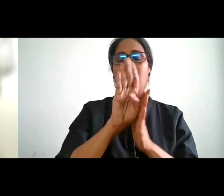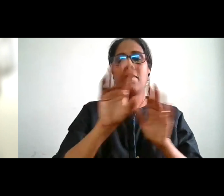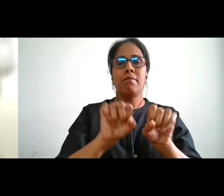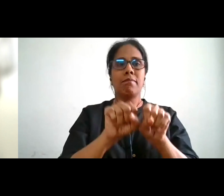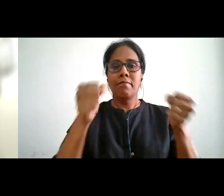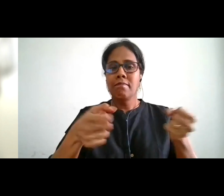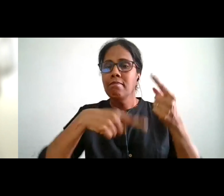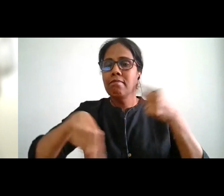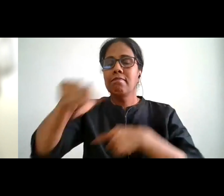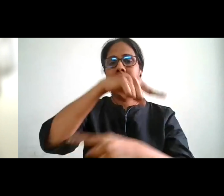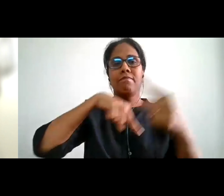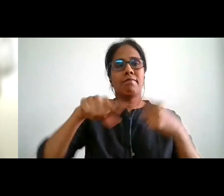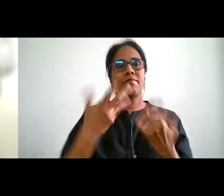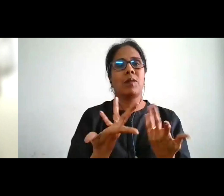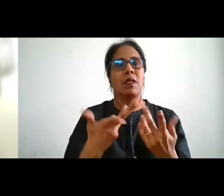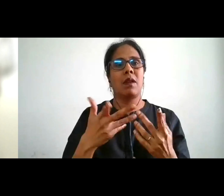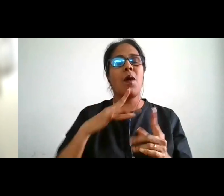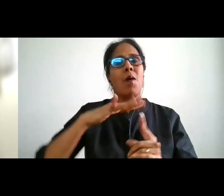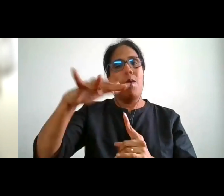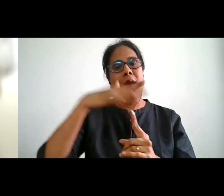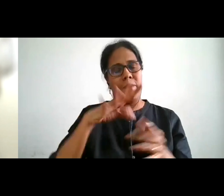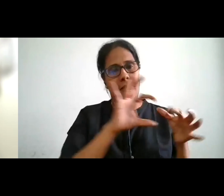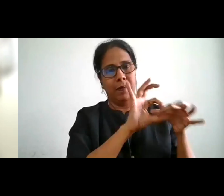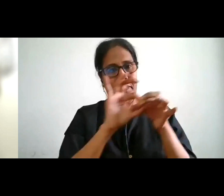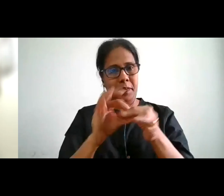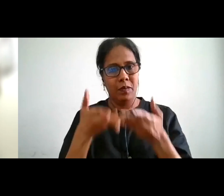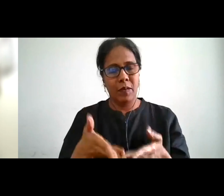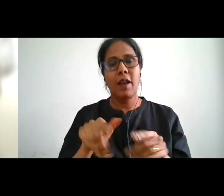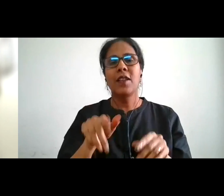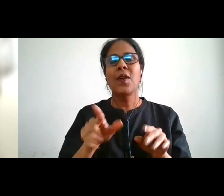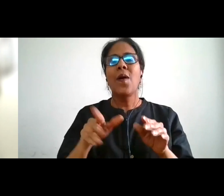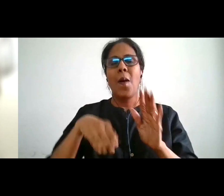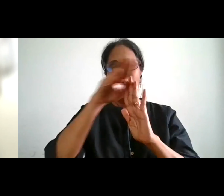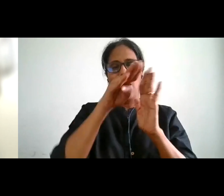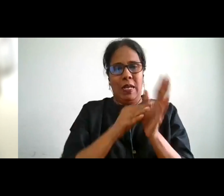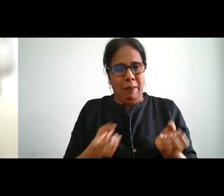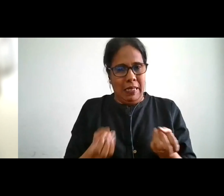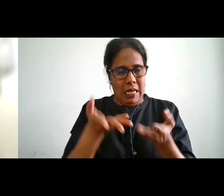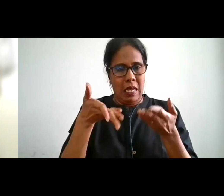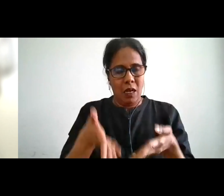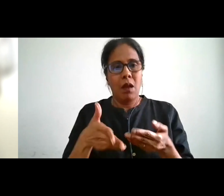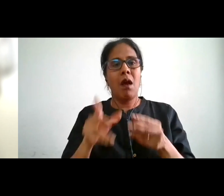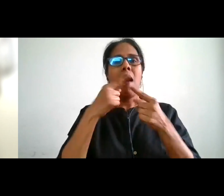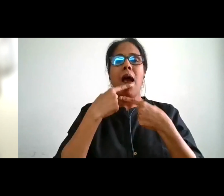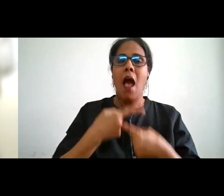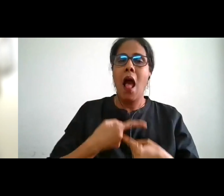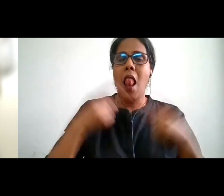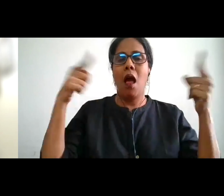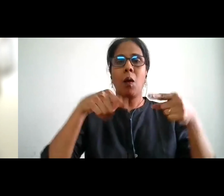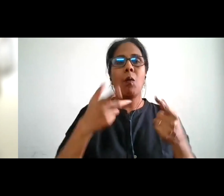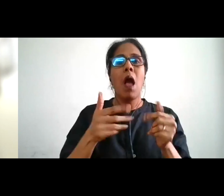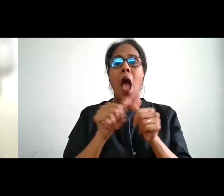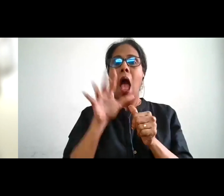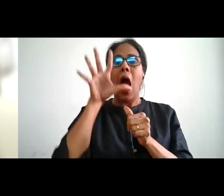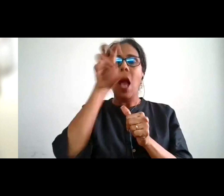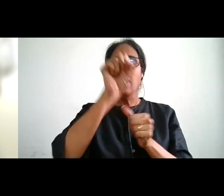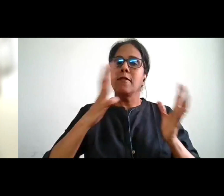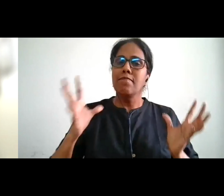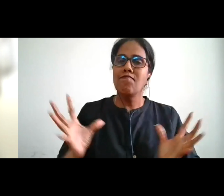Before we proceed to the formal event, let me also announce that in our drive to promote accessibility in the digital